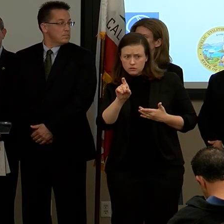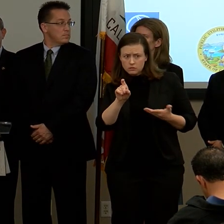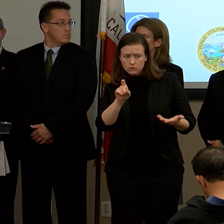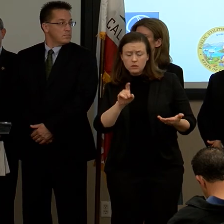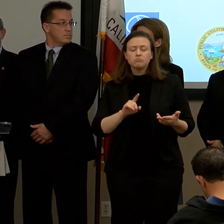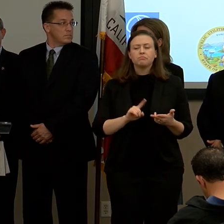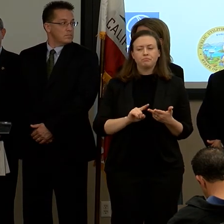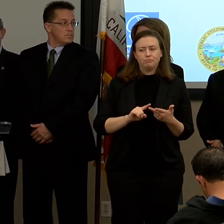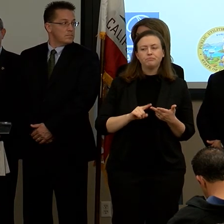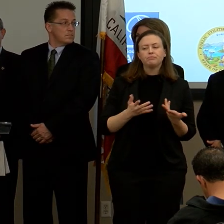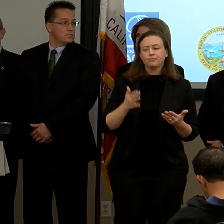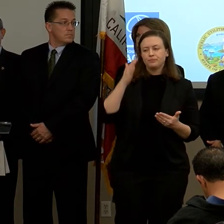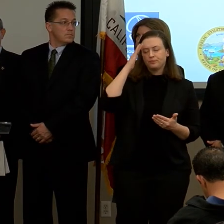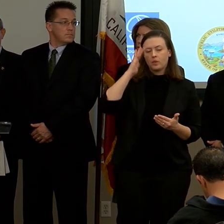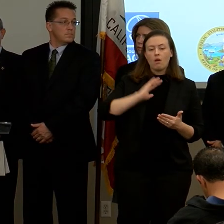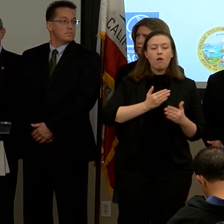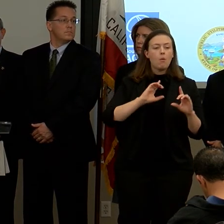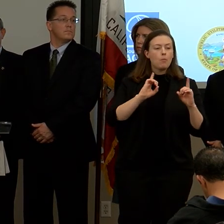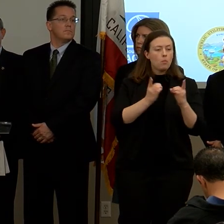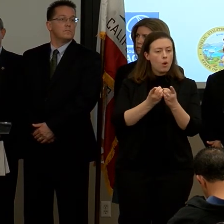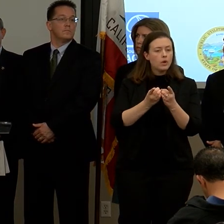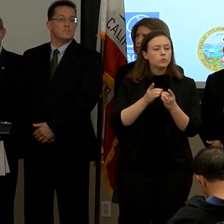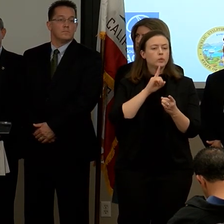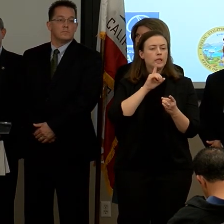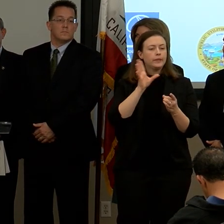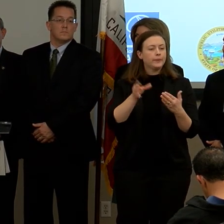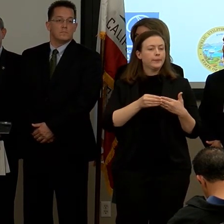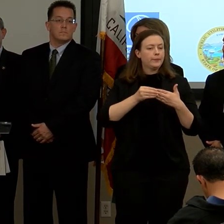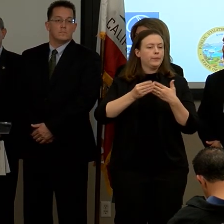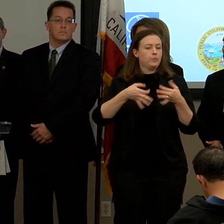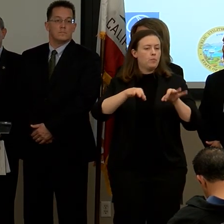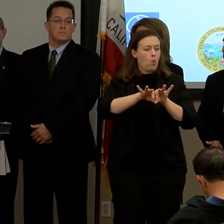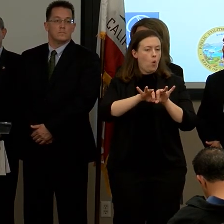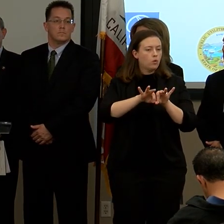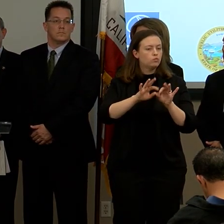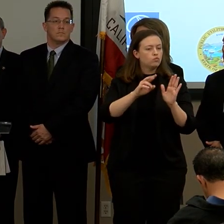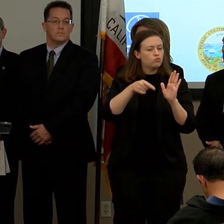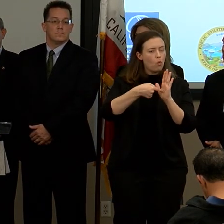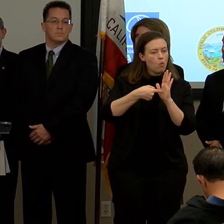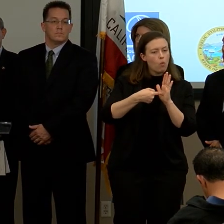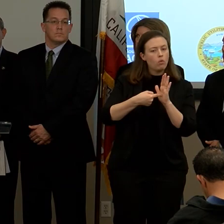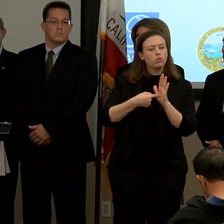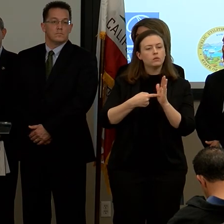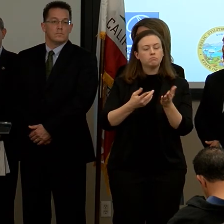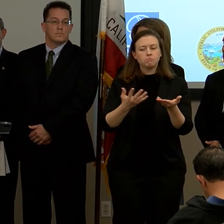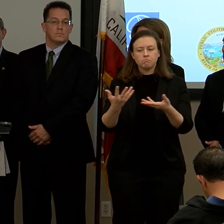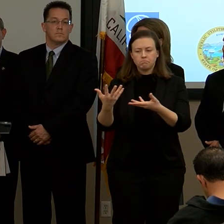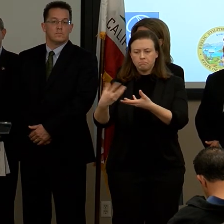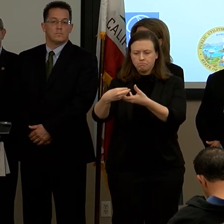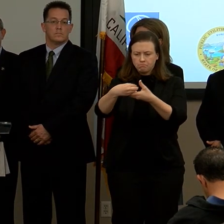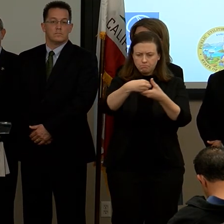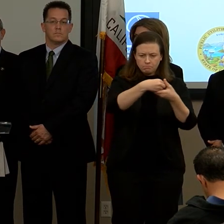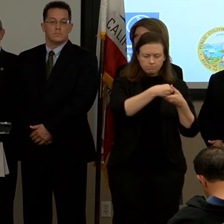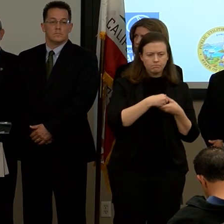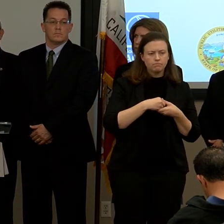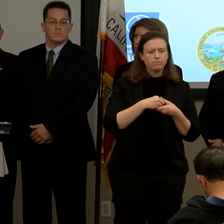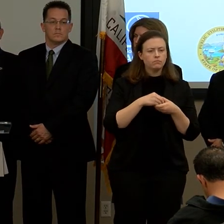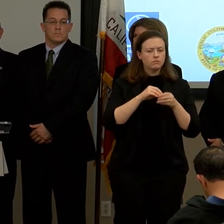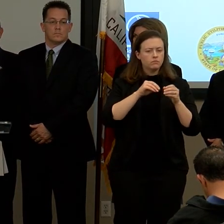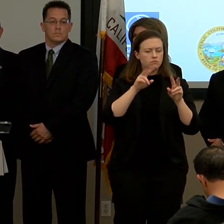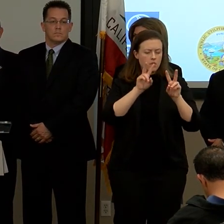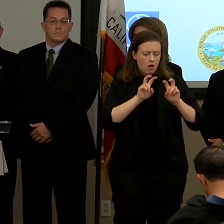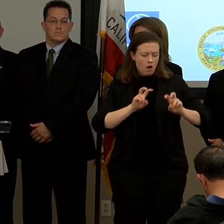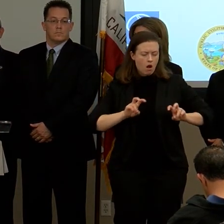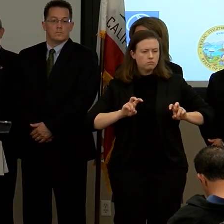as you know, our department has played a critical role of gathering together, consolidating, analyzing, and interpreting all the